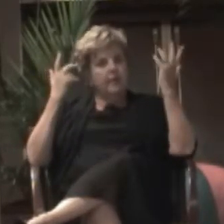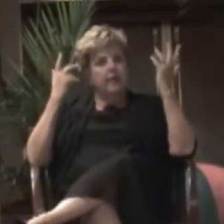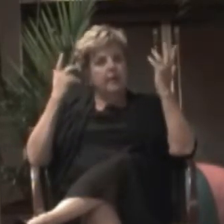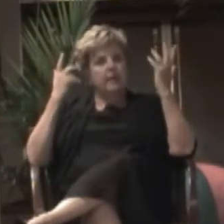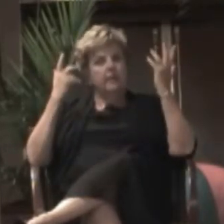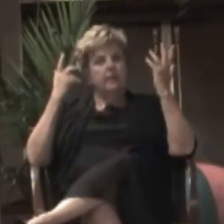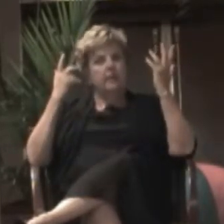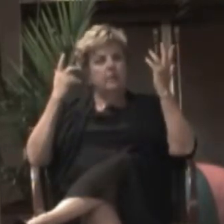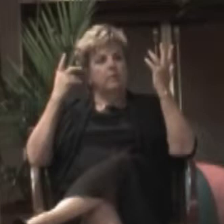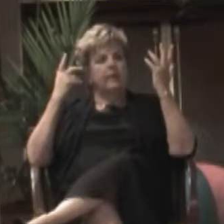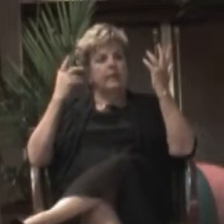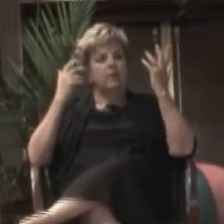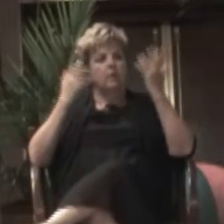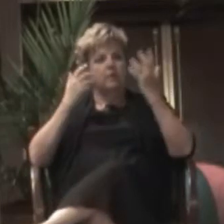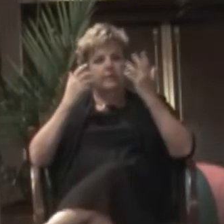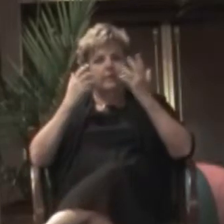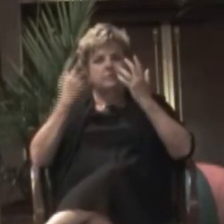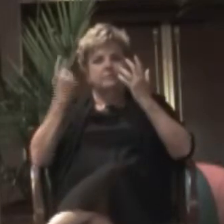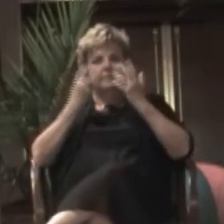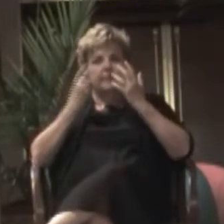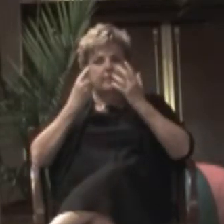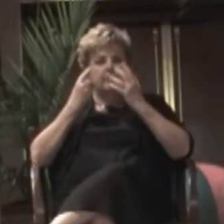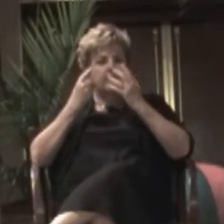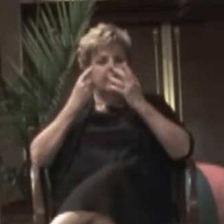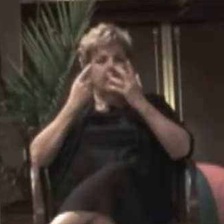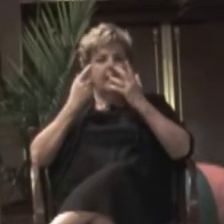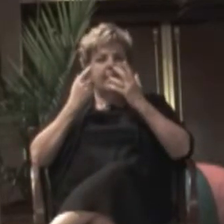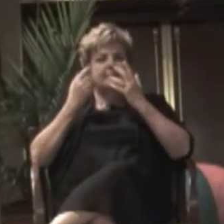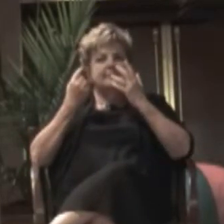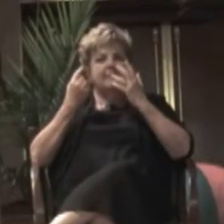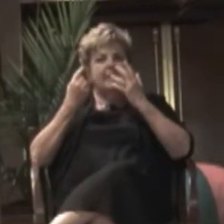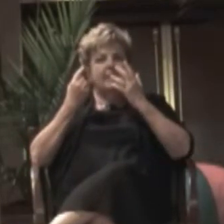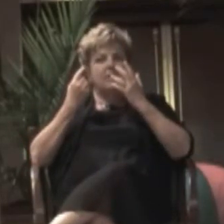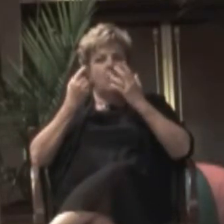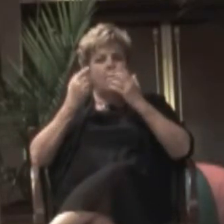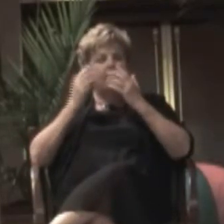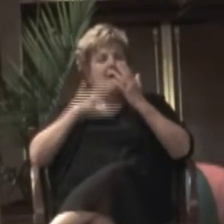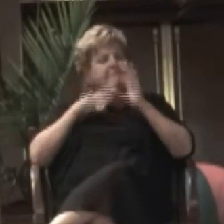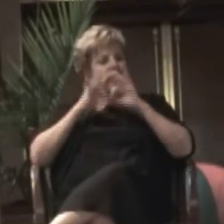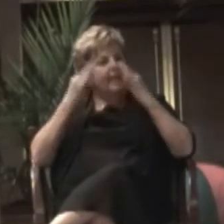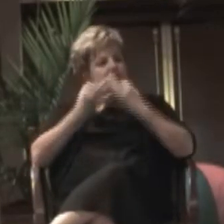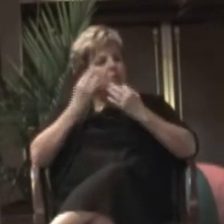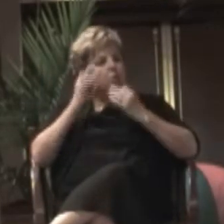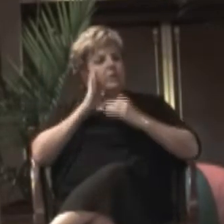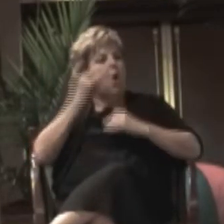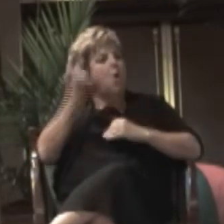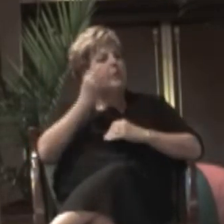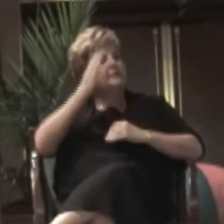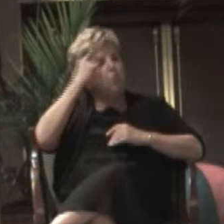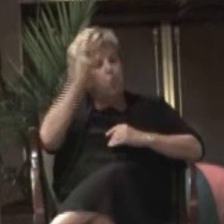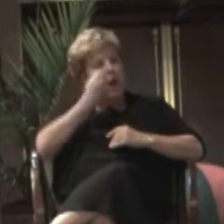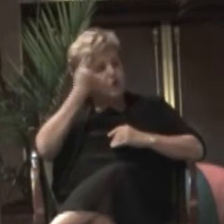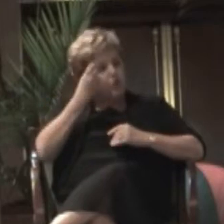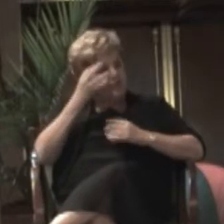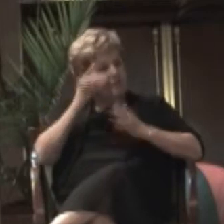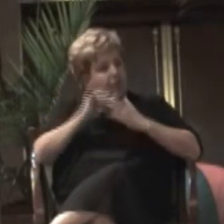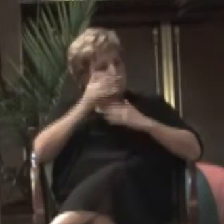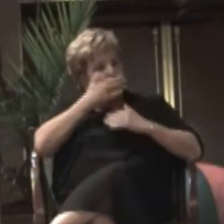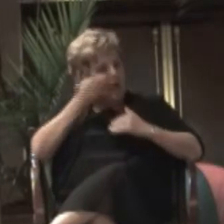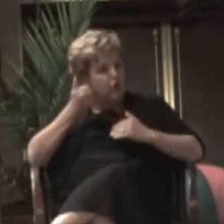or OD or whatever, that there'd at least be a question. And so on the 17th I went